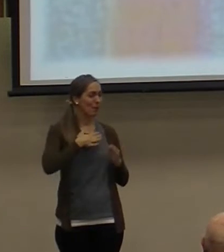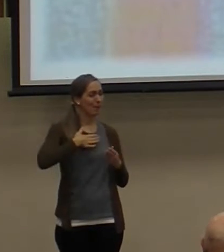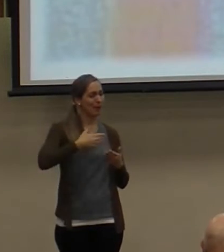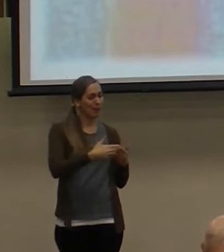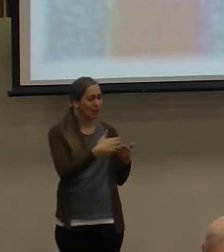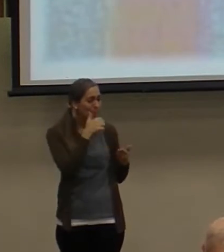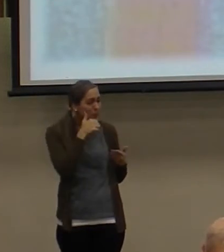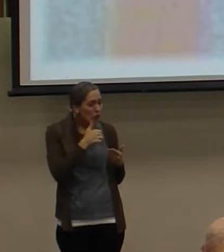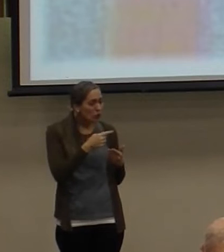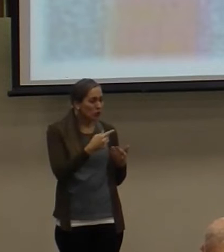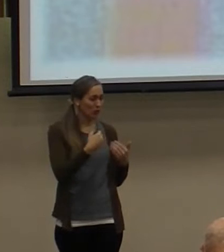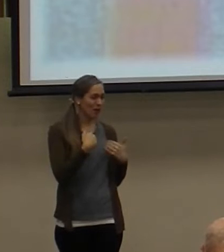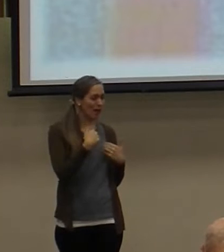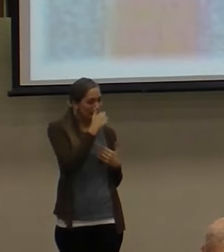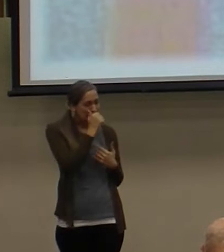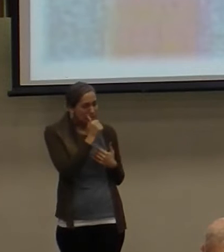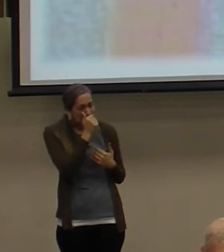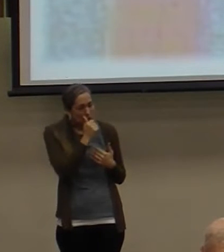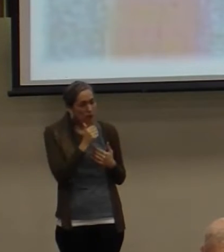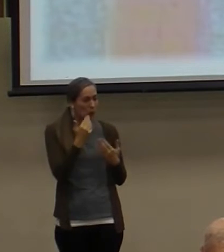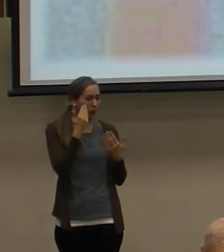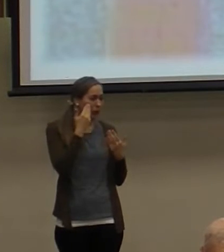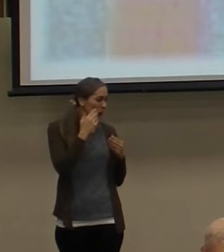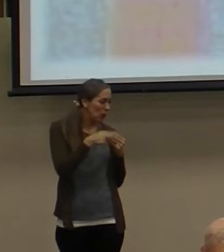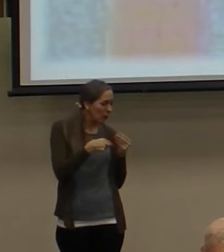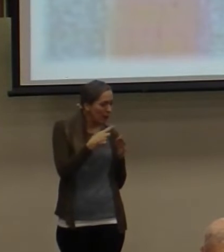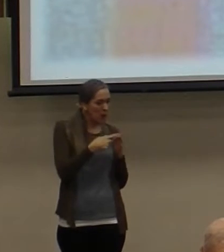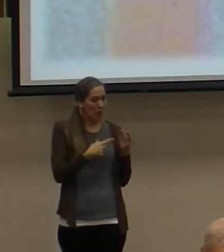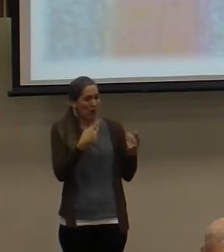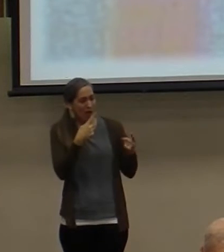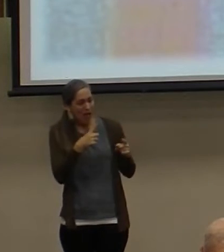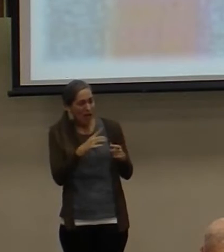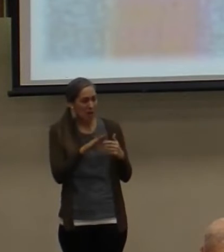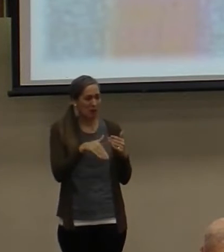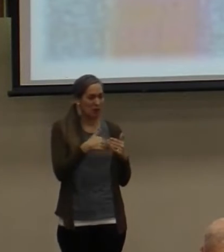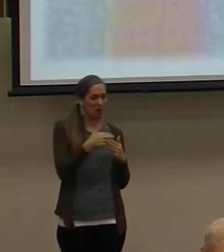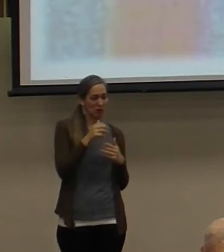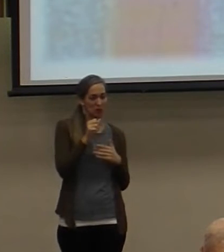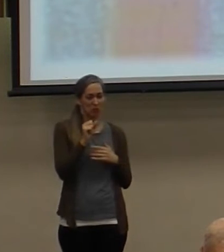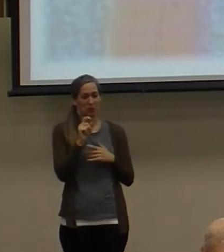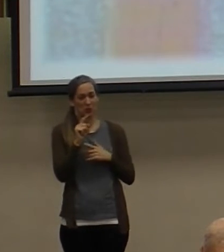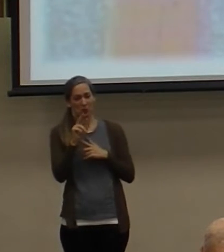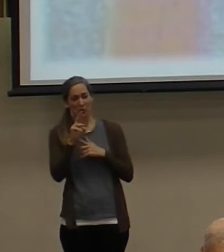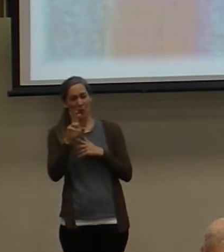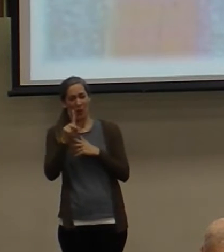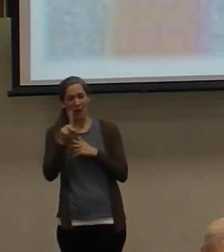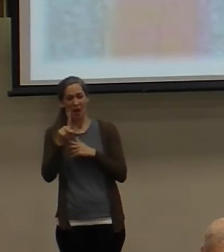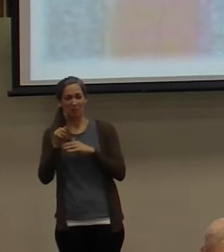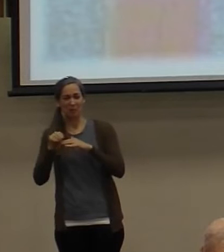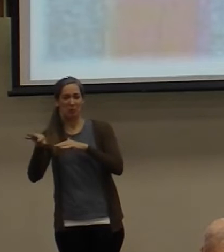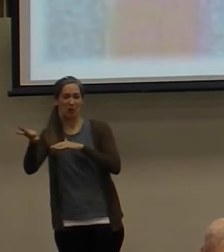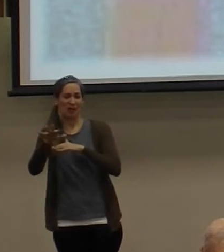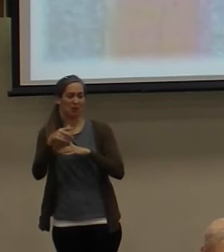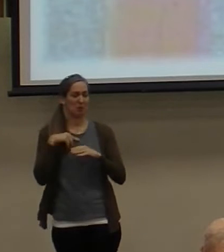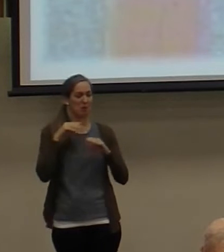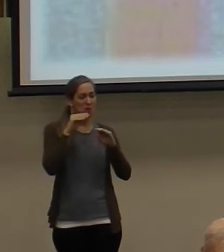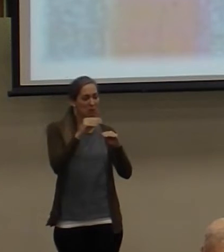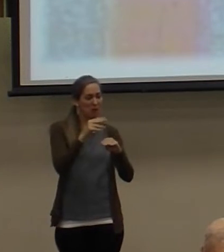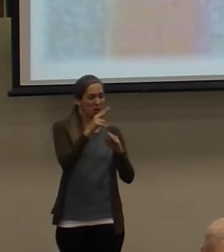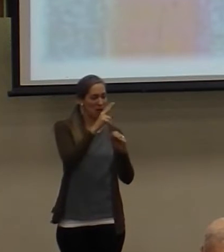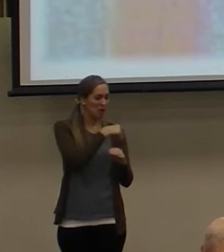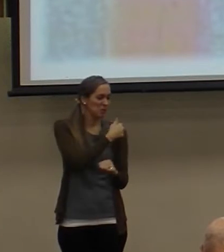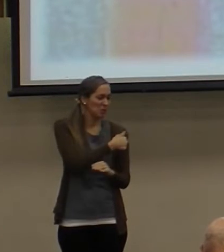girl. You got a bad sniffle, and there's no telling about these things with all the strep going around. I'm going to put you in the hospital this afternoon for a